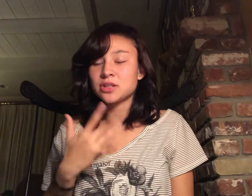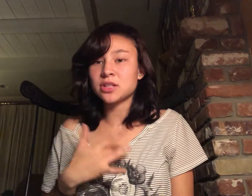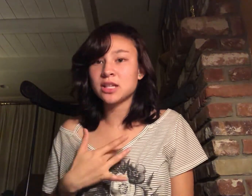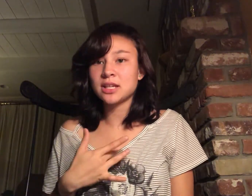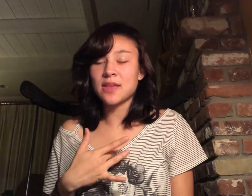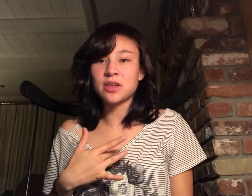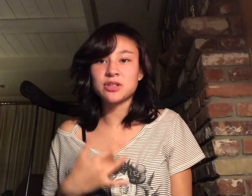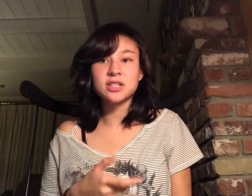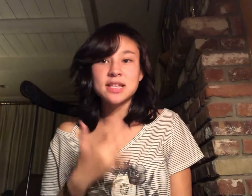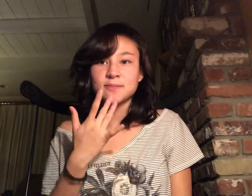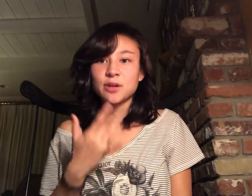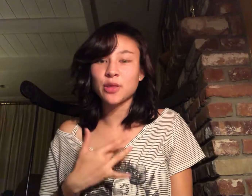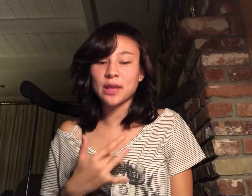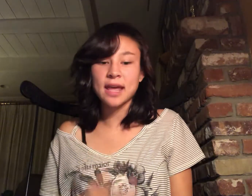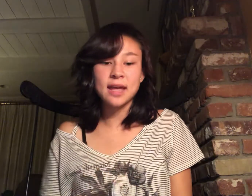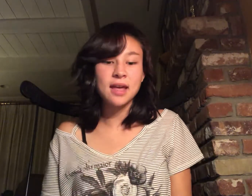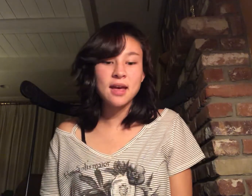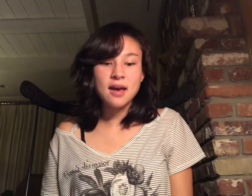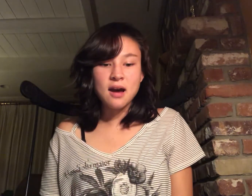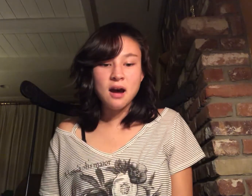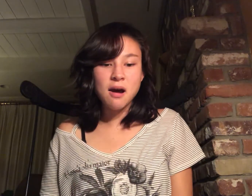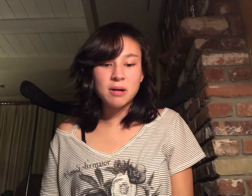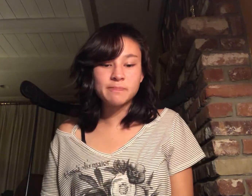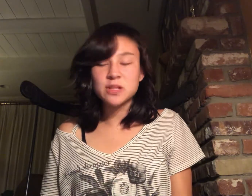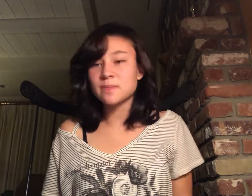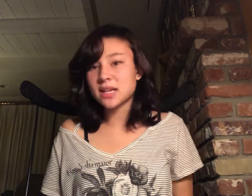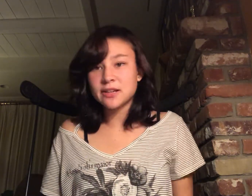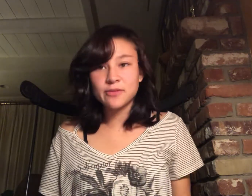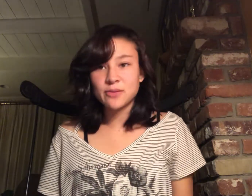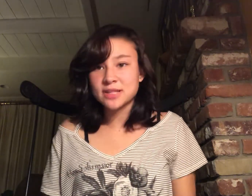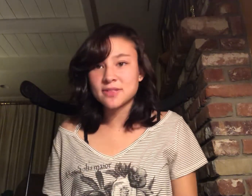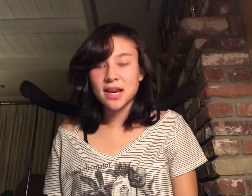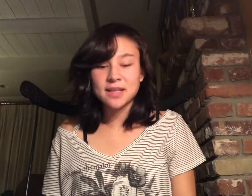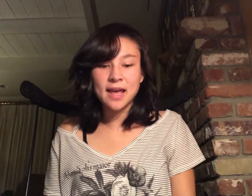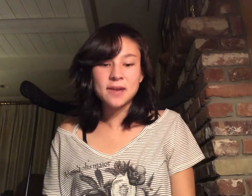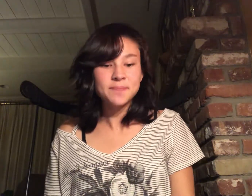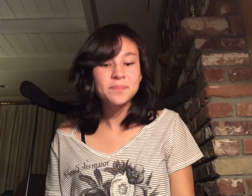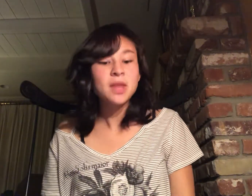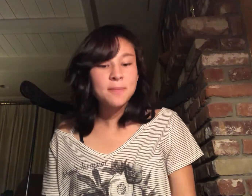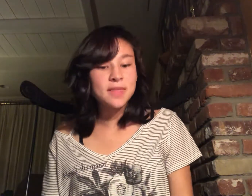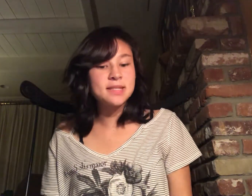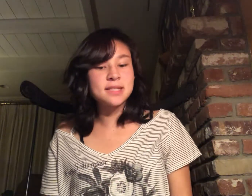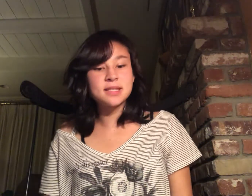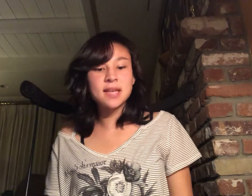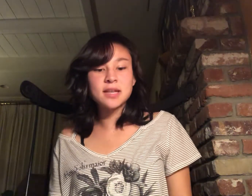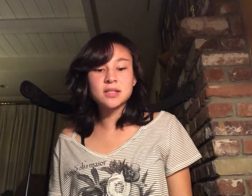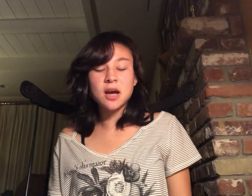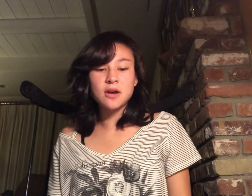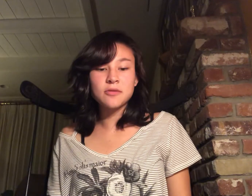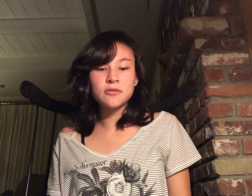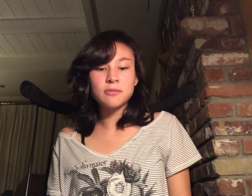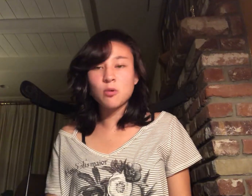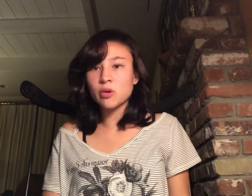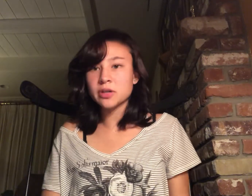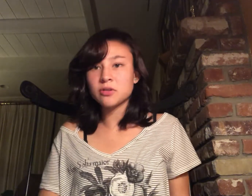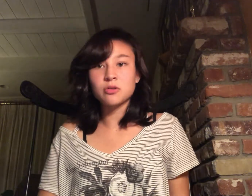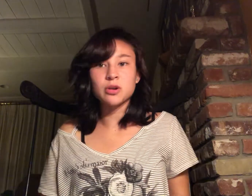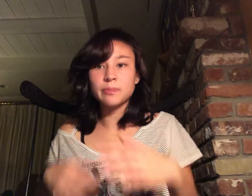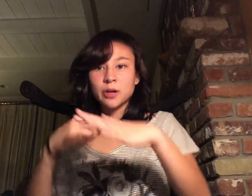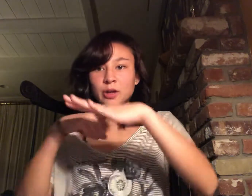your chin and then your chest, birthday. There's many different ways of signing that, but this is the sign of born or birth.